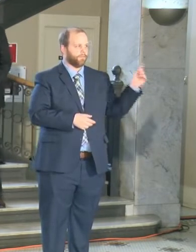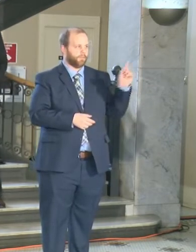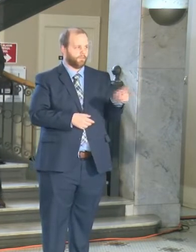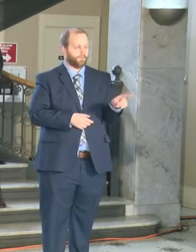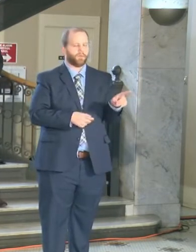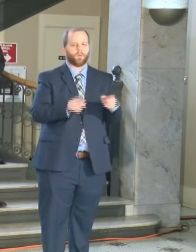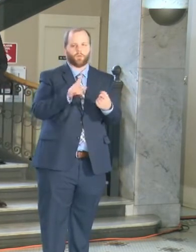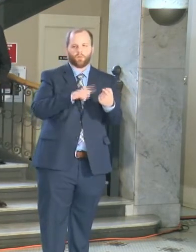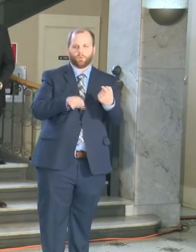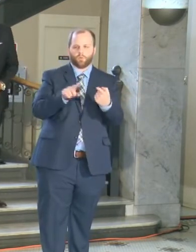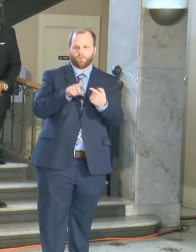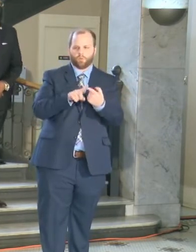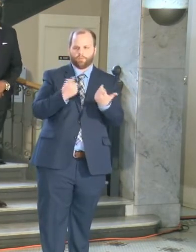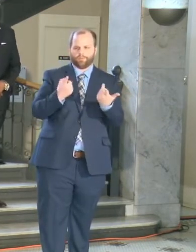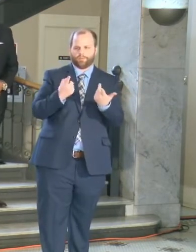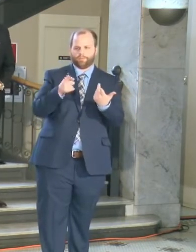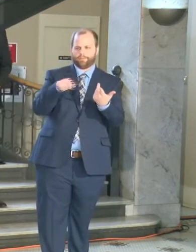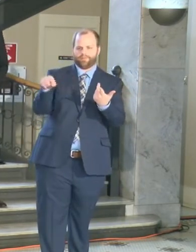uh